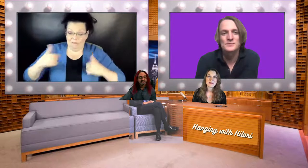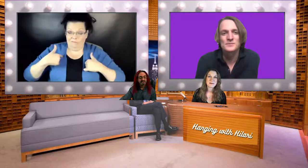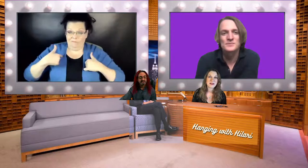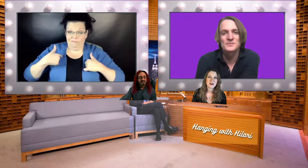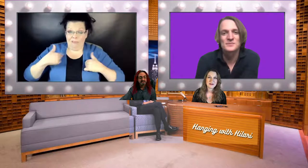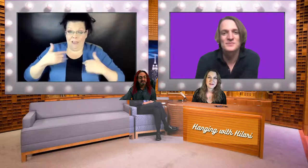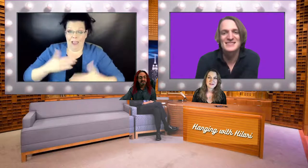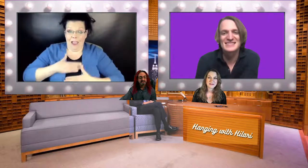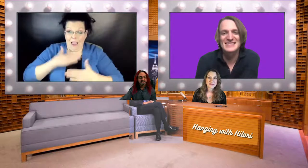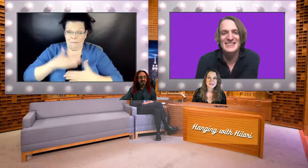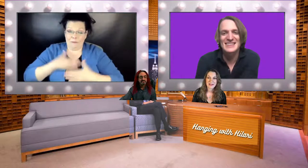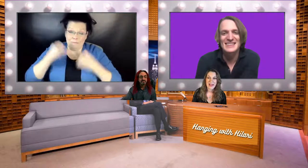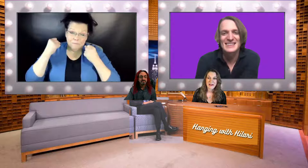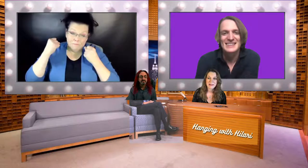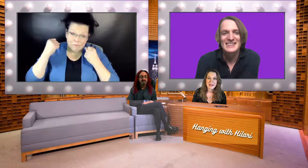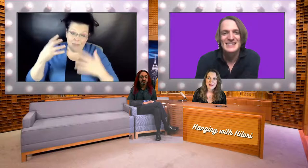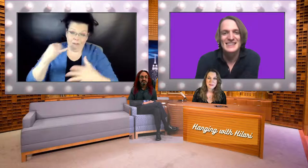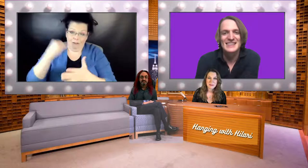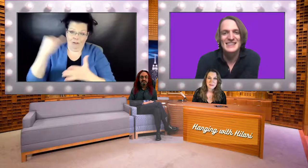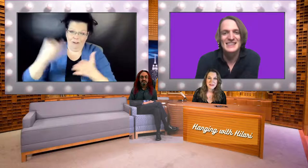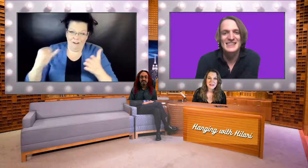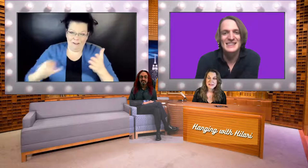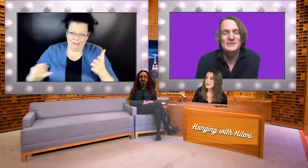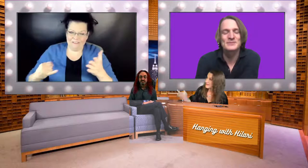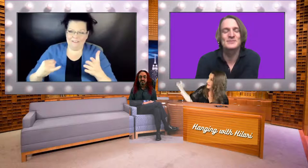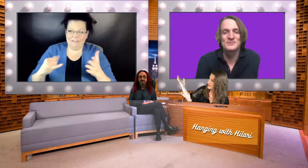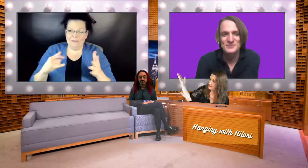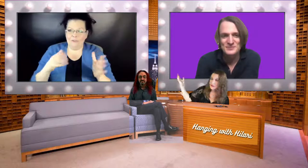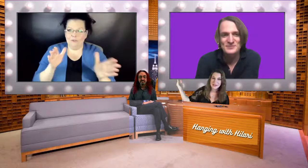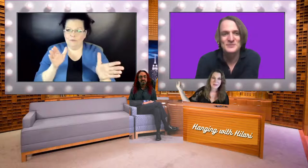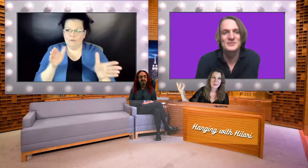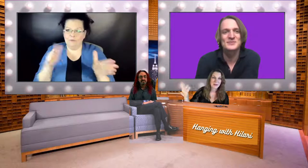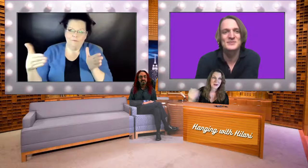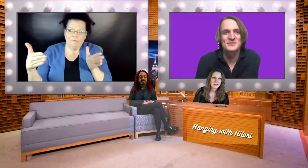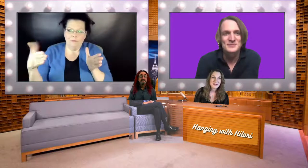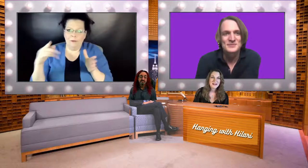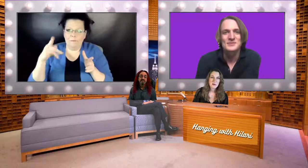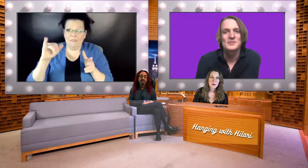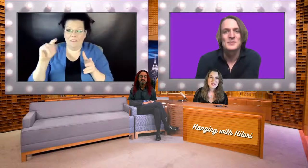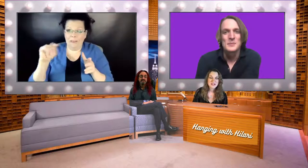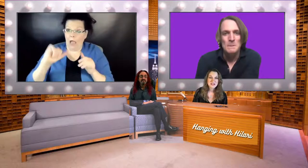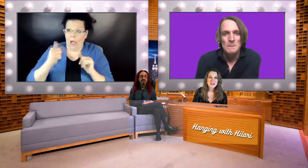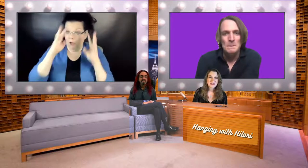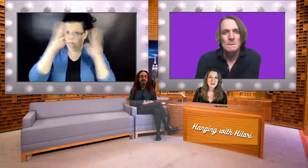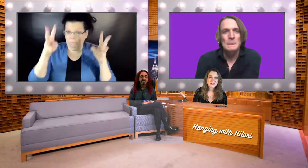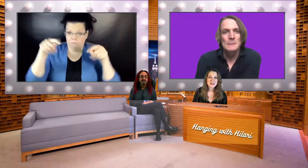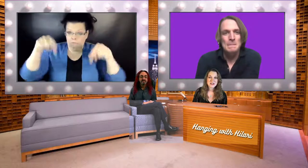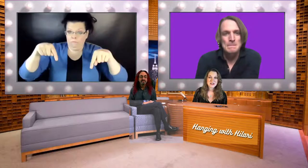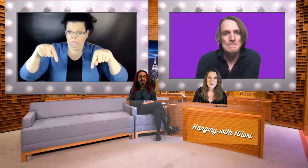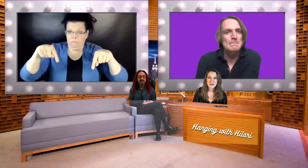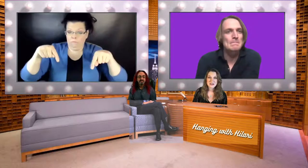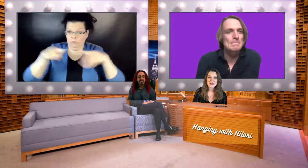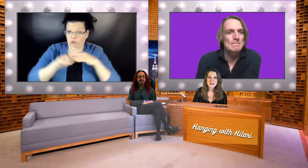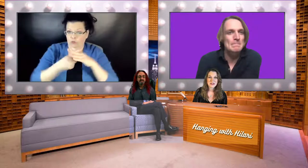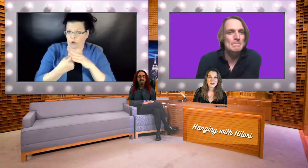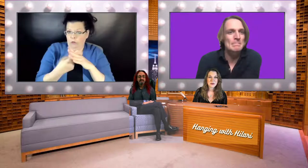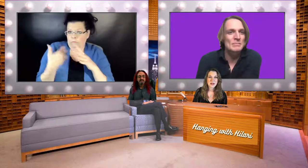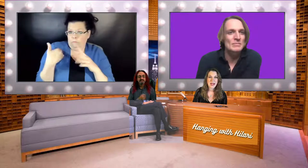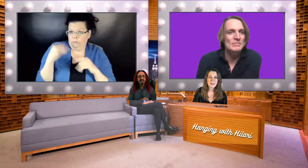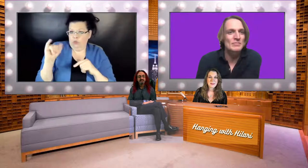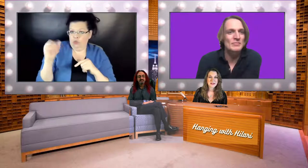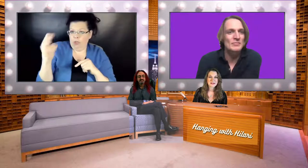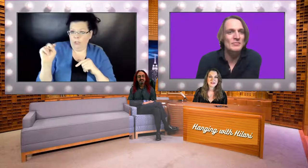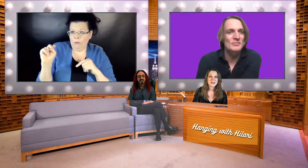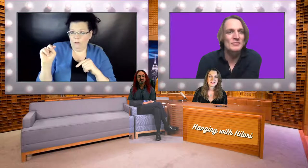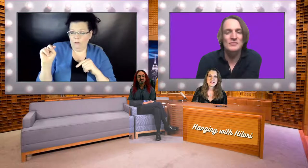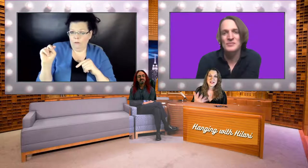happy that so many artists have been able to pivot. This is how this show came about. We just started the show in January.